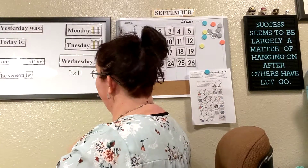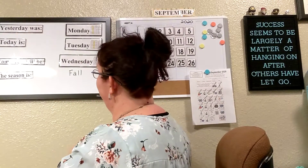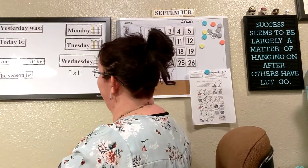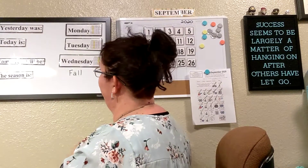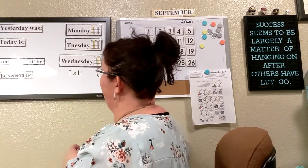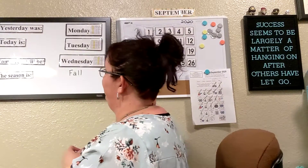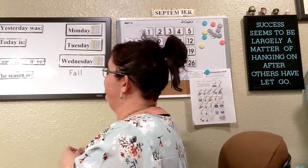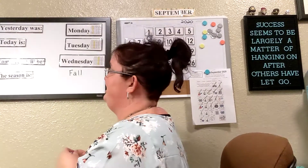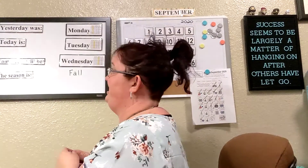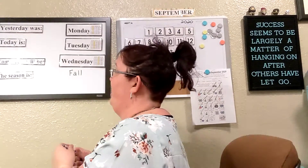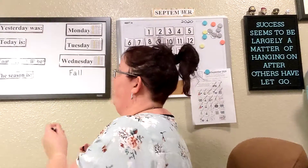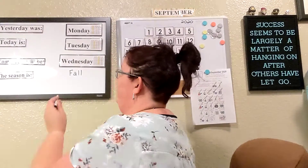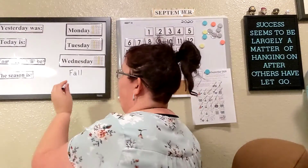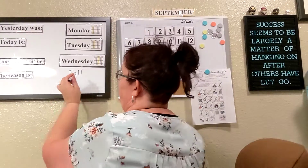I don't know if you can see that.